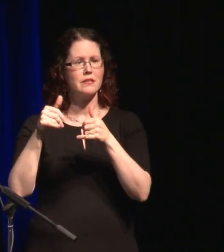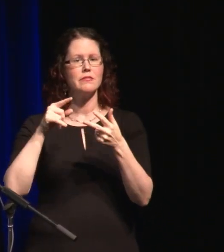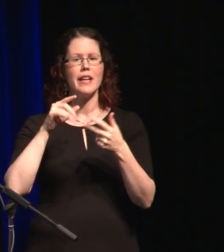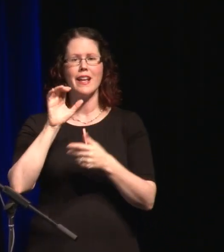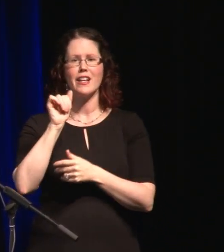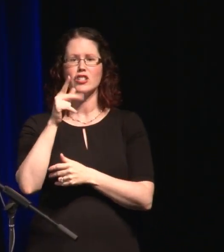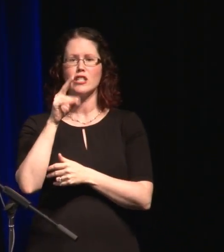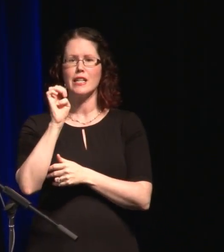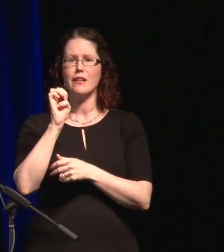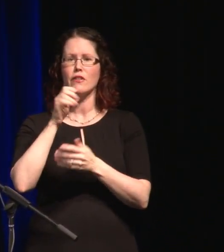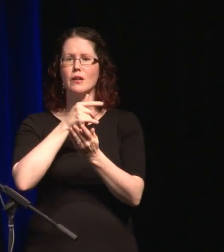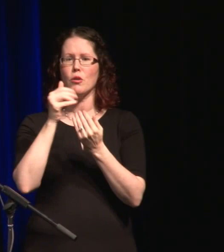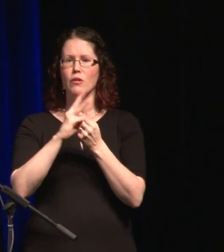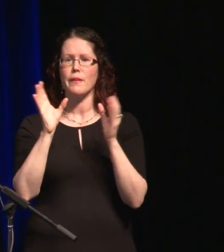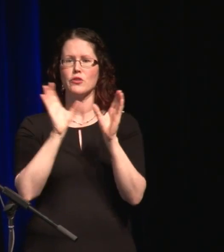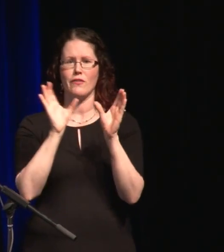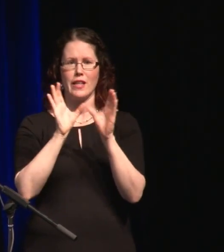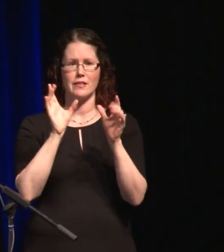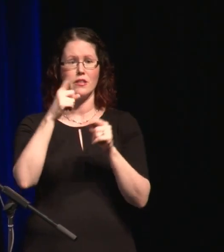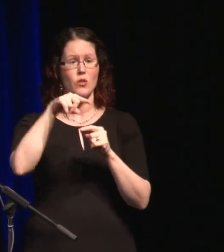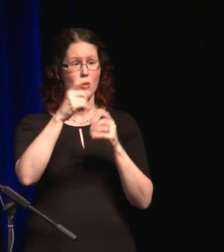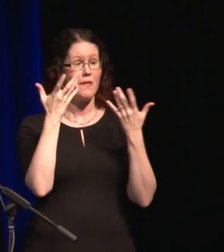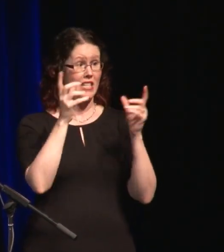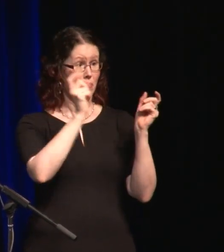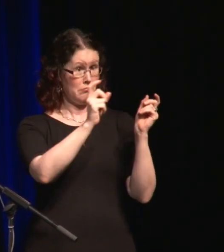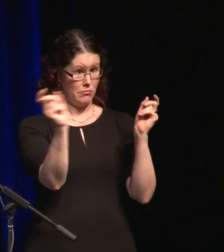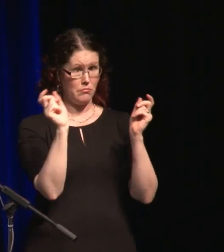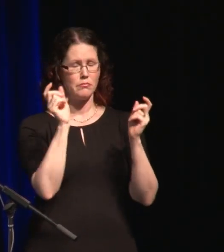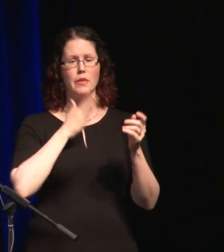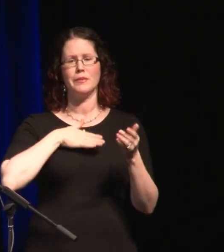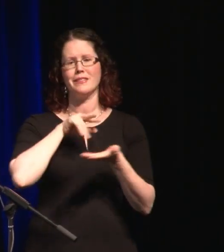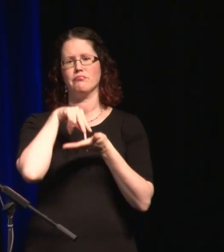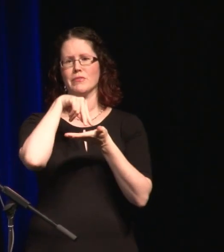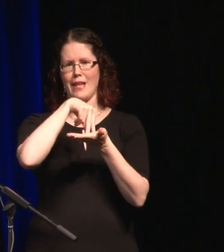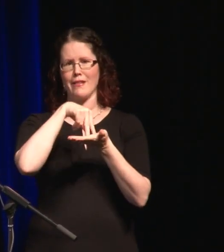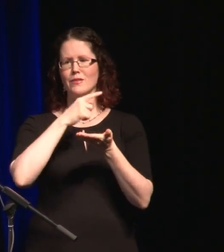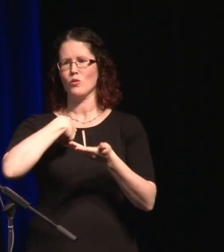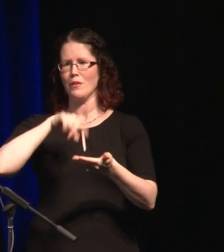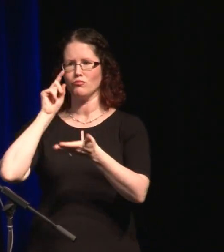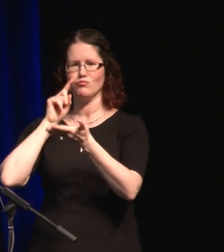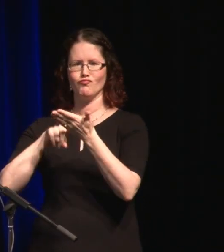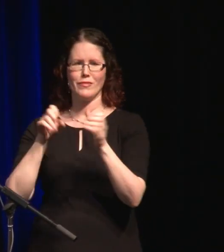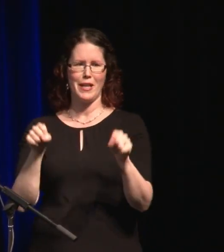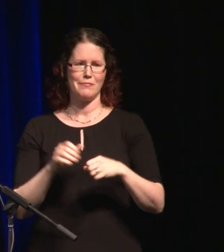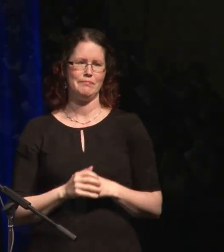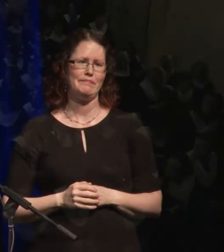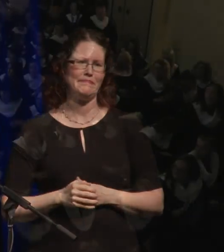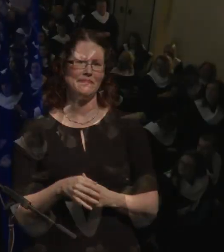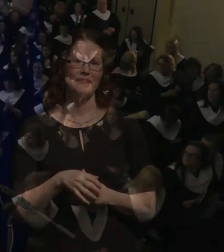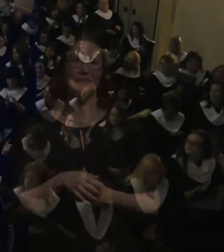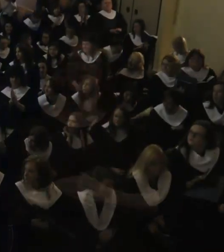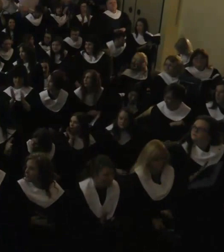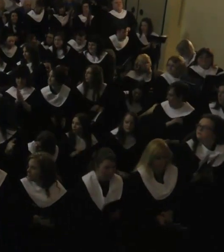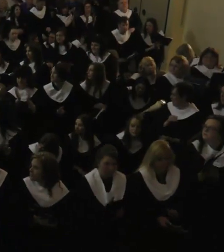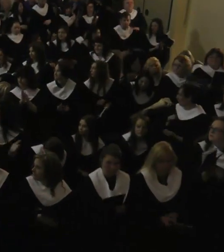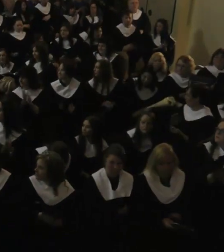Certificates. Would you all stand and give the award recipients a round of applause? Thank you.